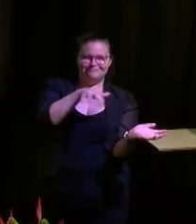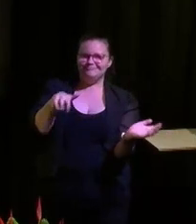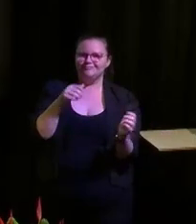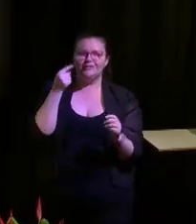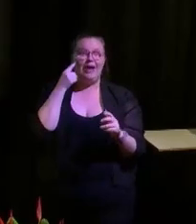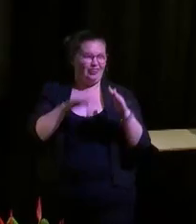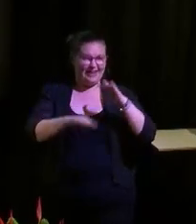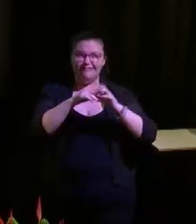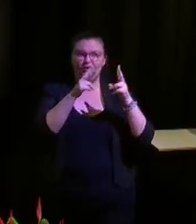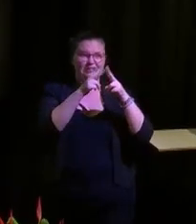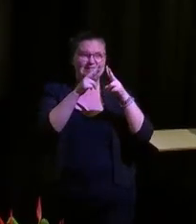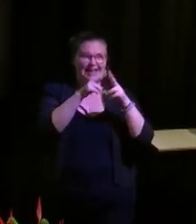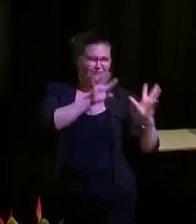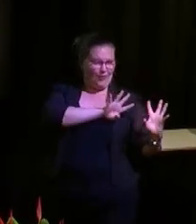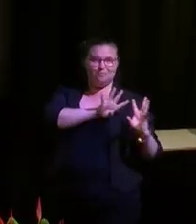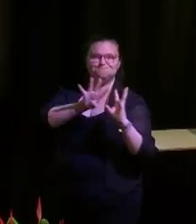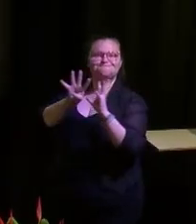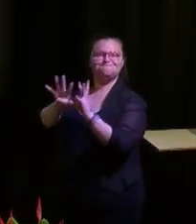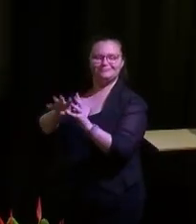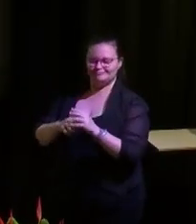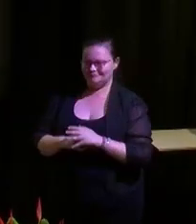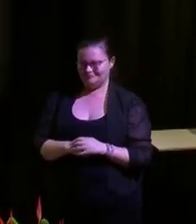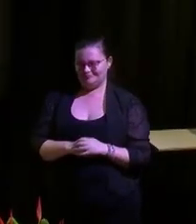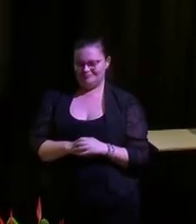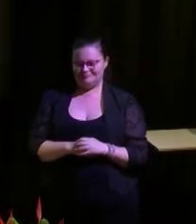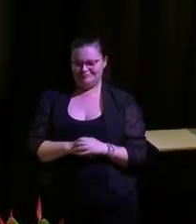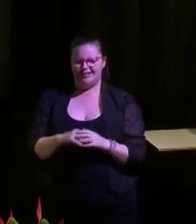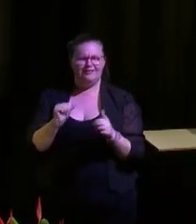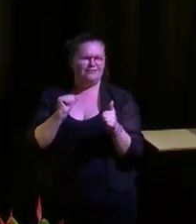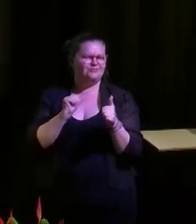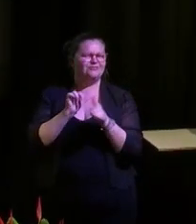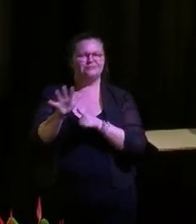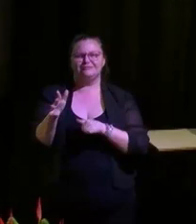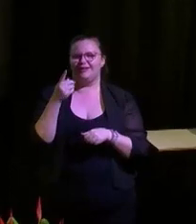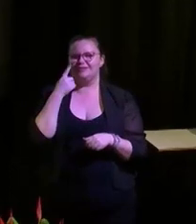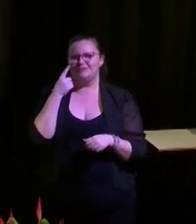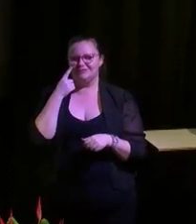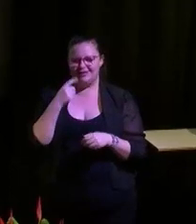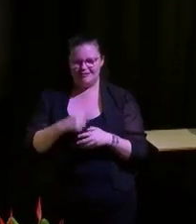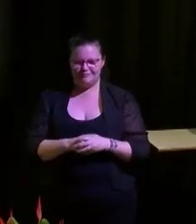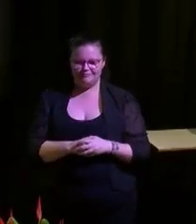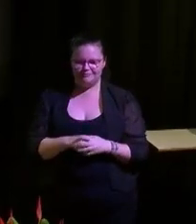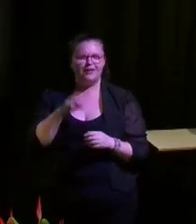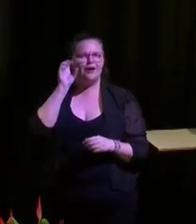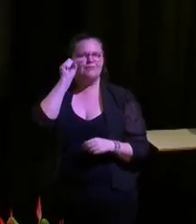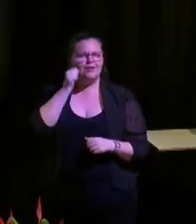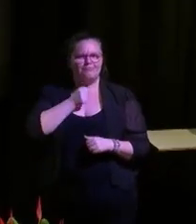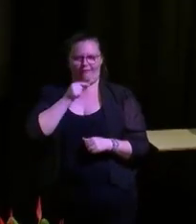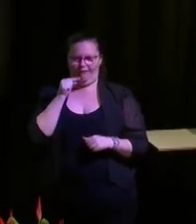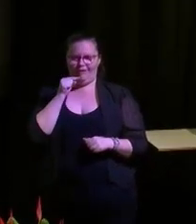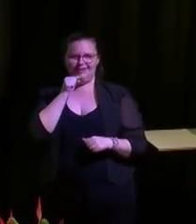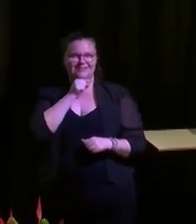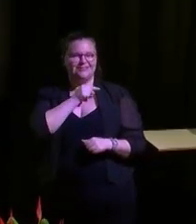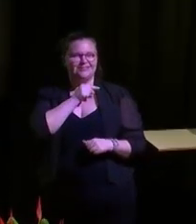Townsville community with us. Yeah. But hey, it was a great thing to see. And I remember my son getting off the